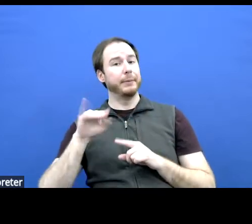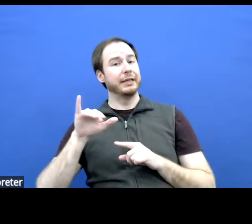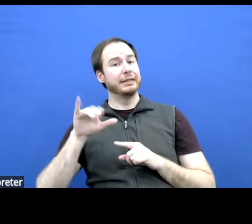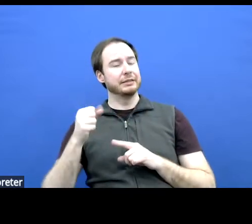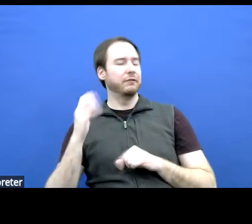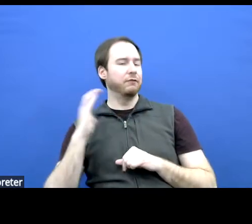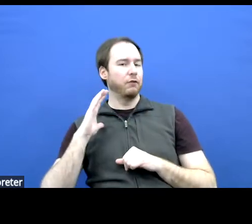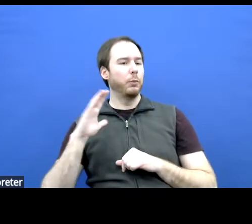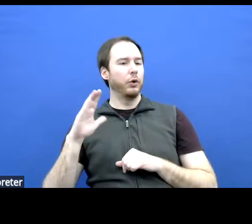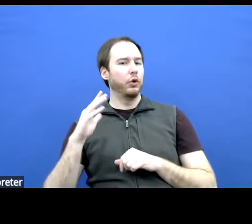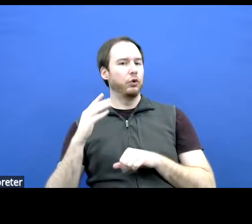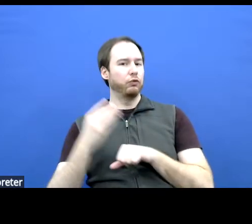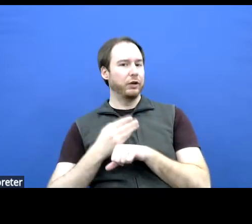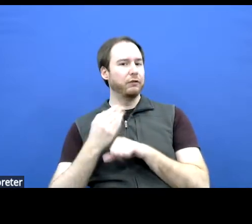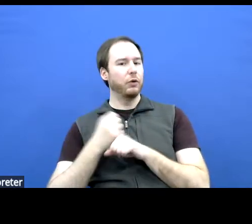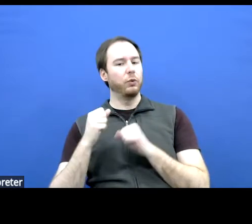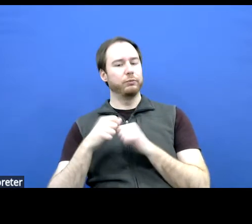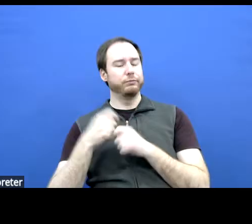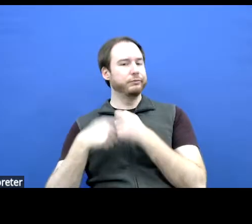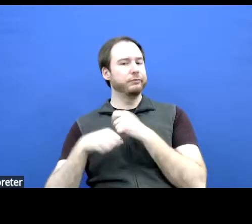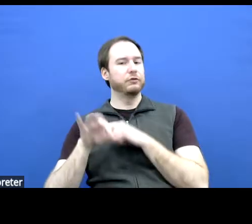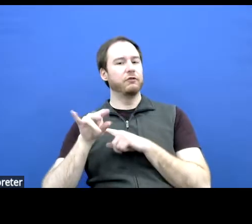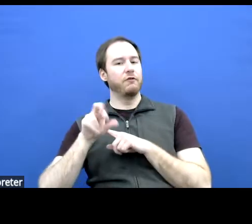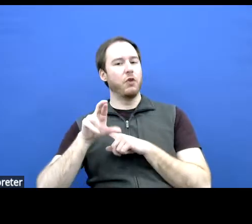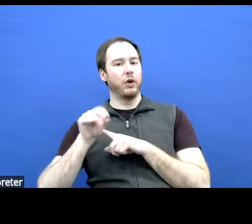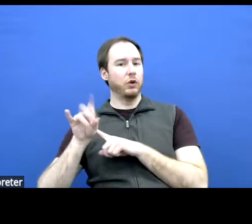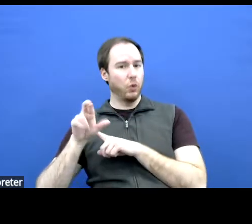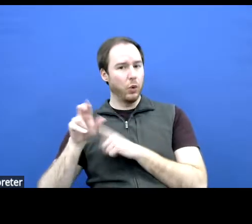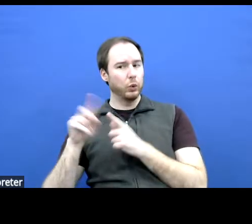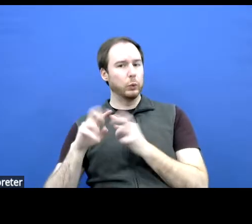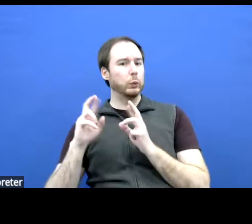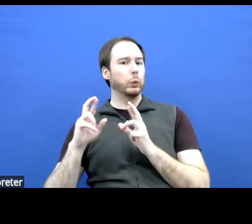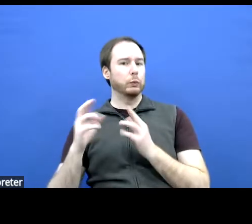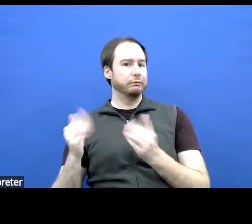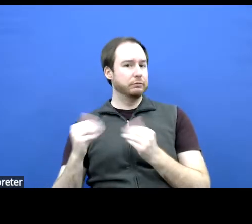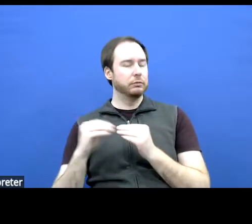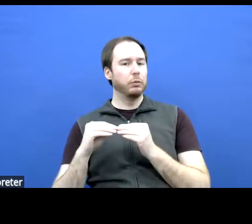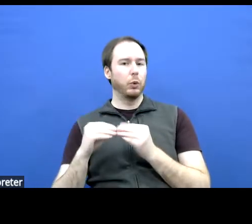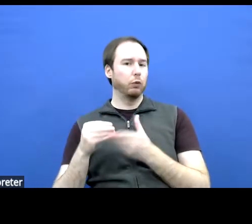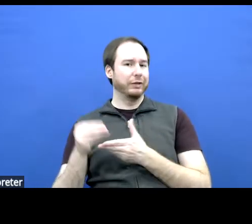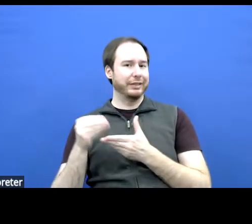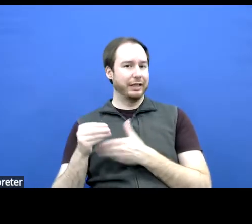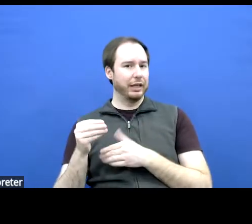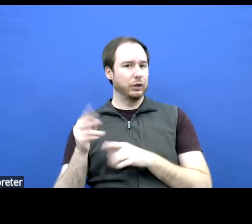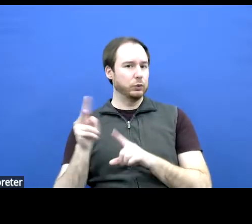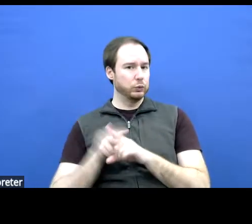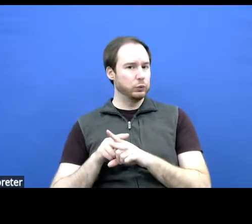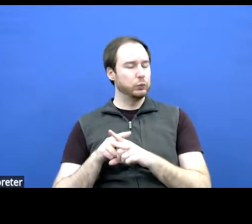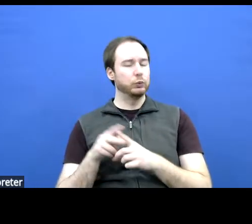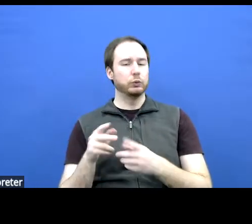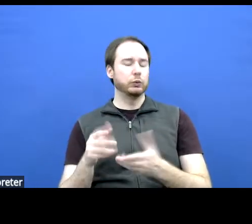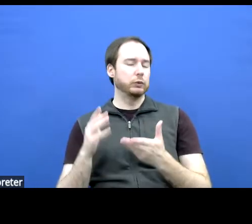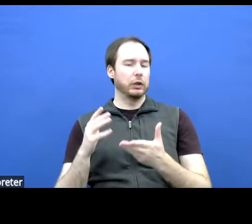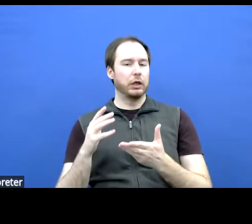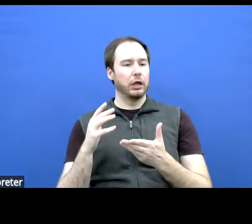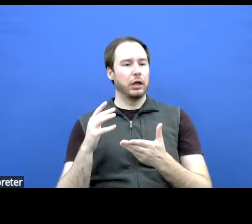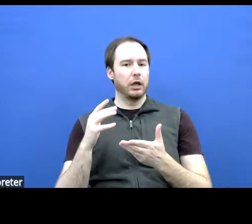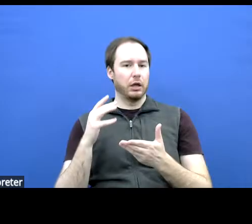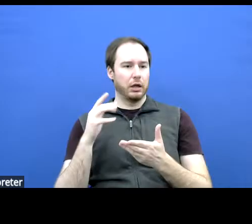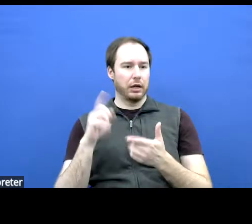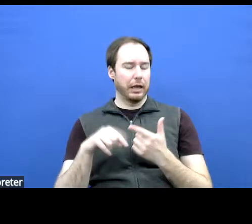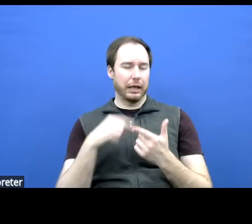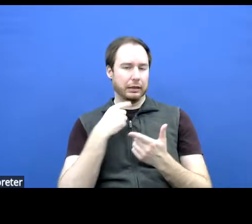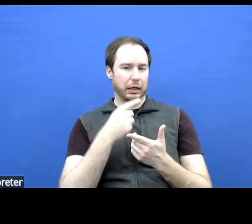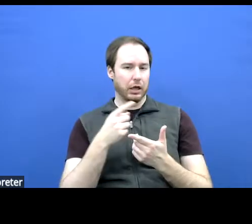former Macy's redevelopment with Floor and Decor, hoping that would spur more retail use. I can't tell you the hundreds of things that have